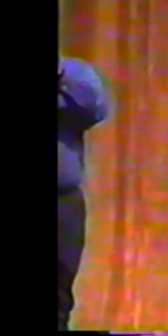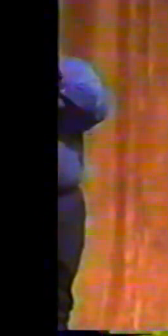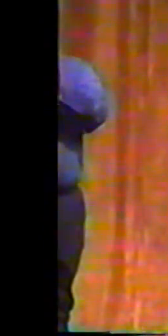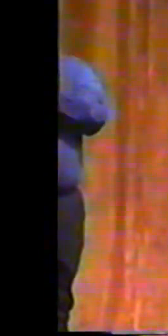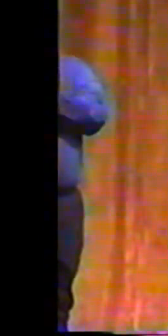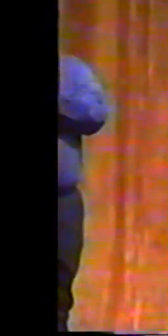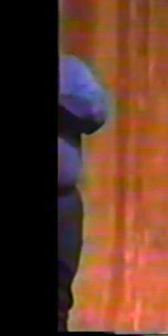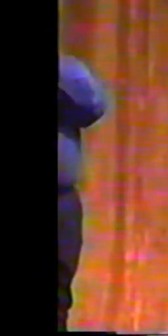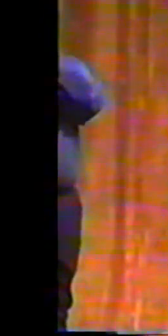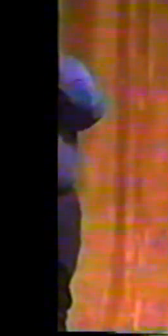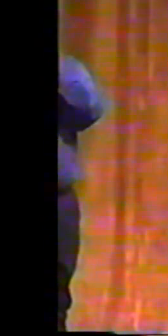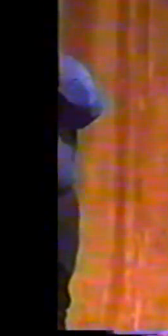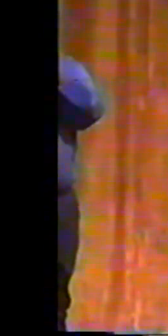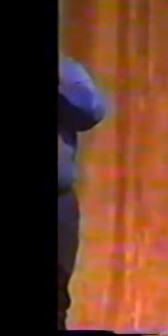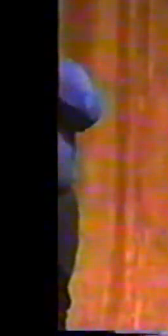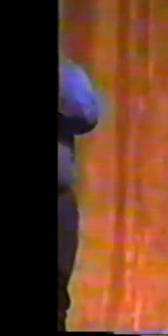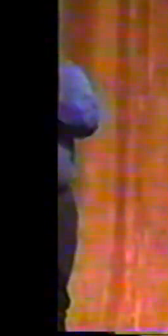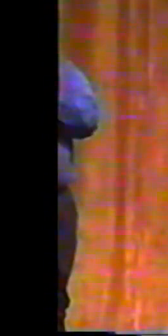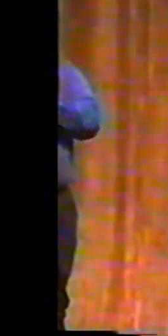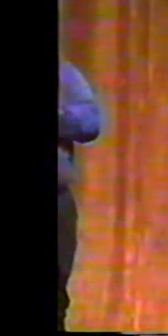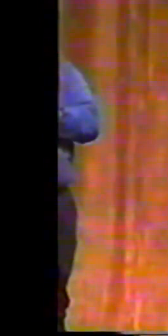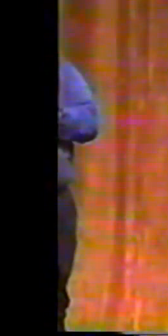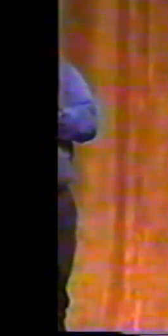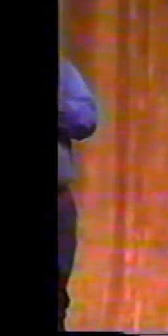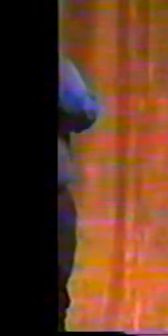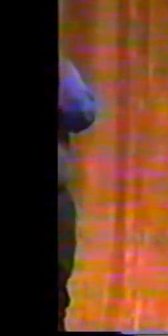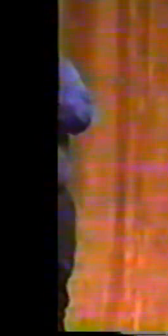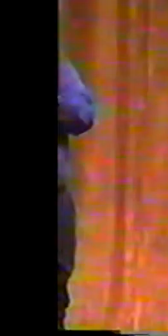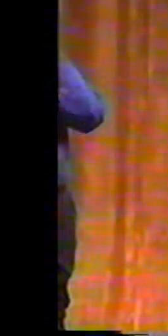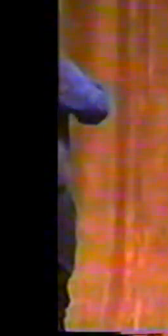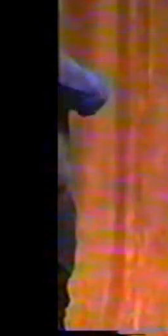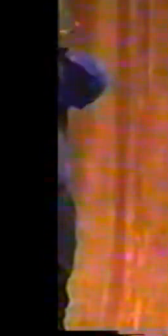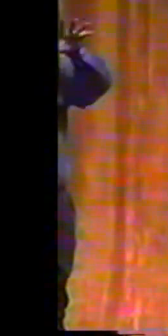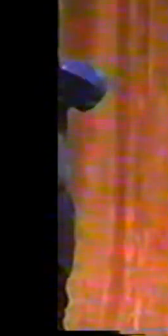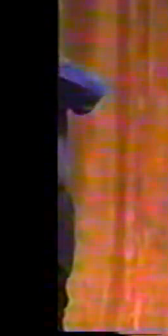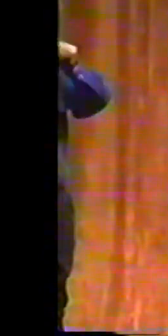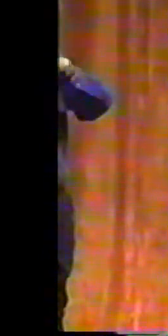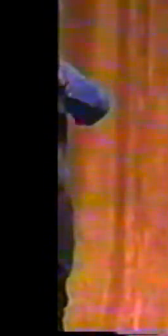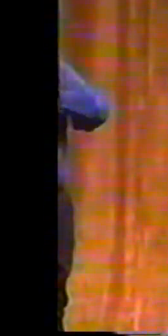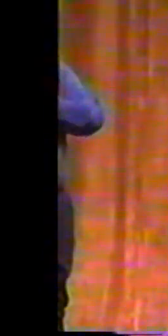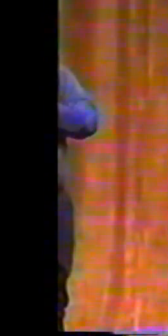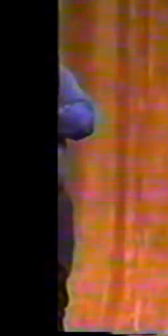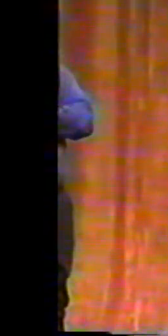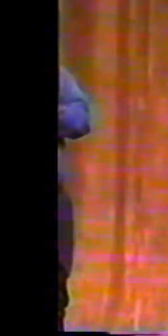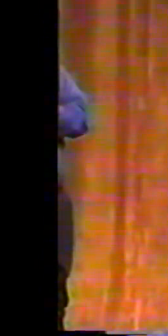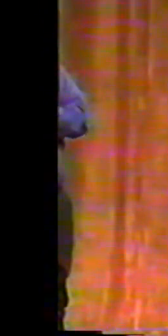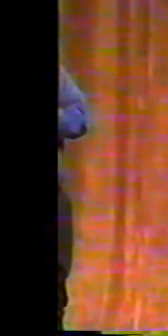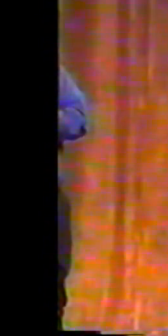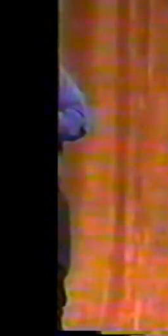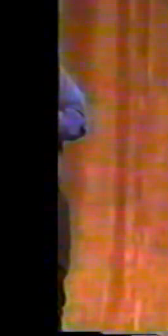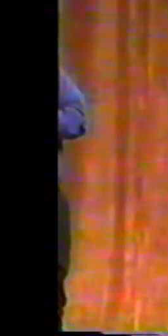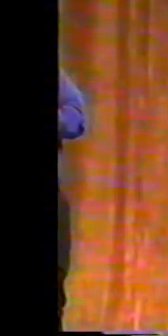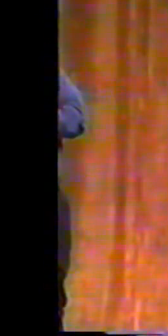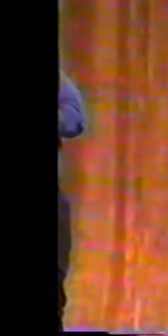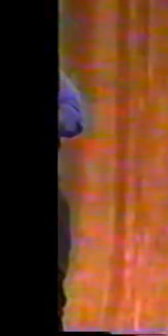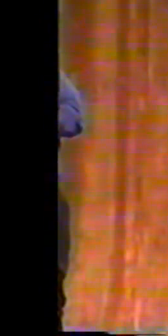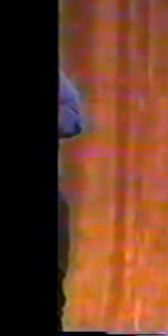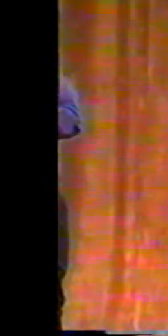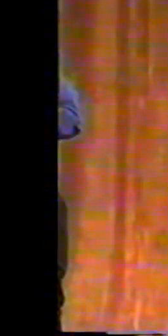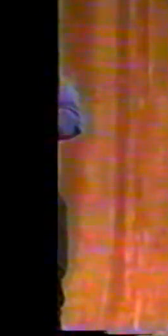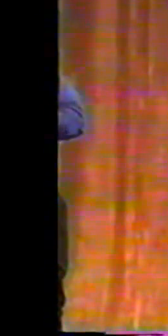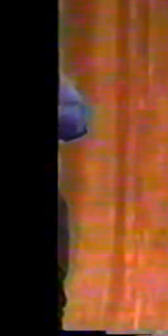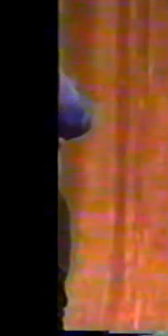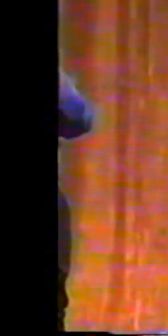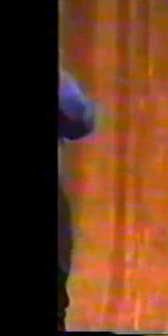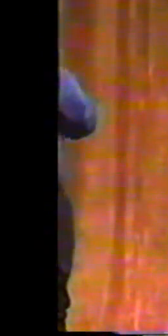of videotapes from bin Laden or his associates. I think we all remember the first videotape that came out after the September 11th